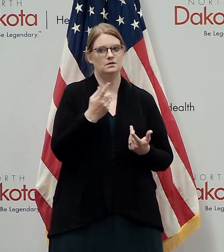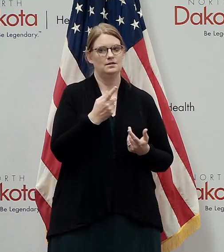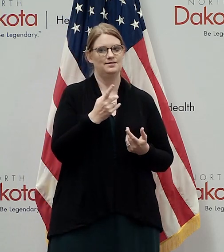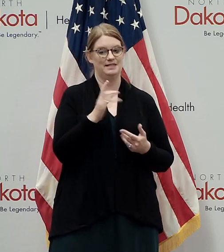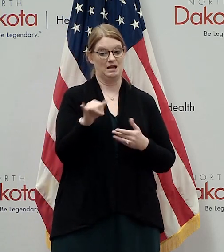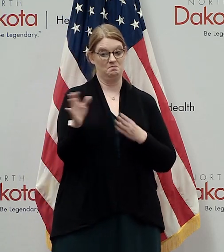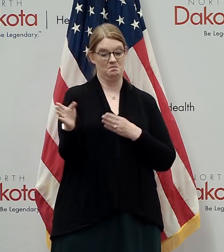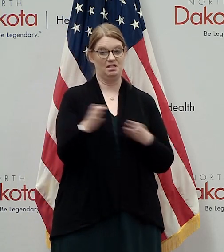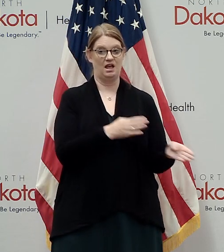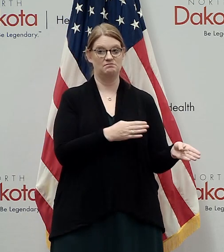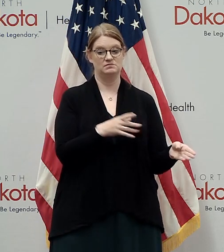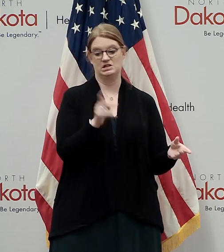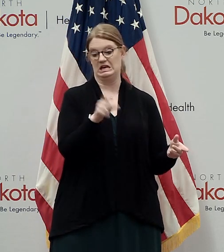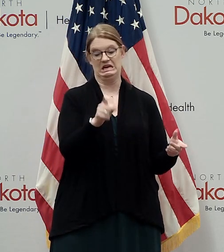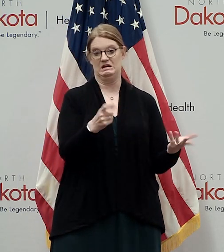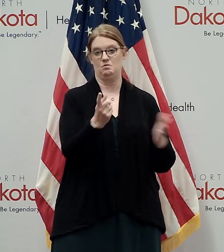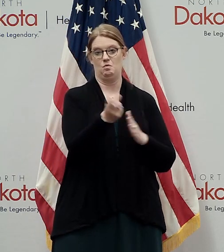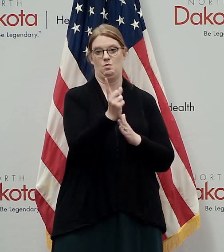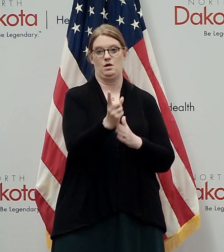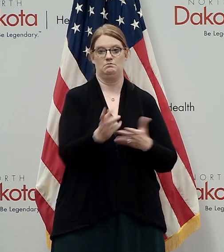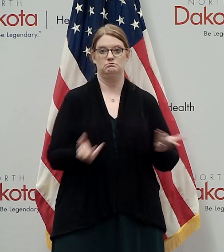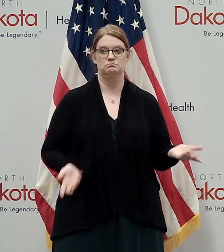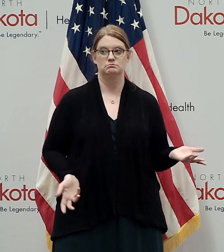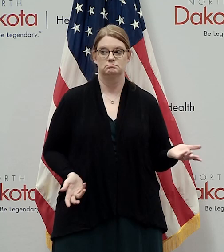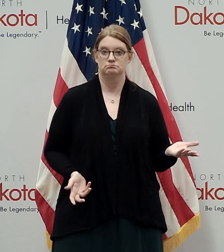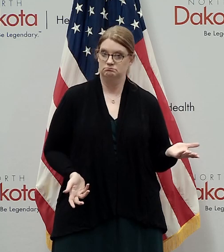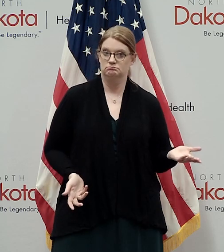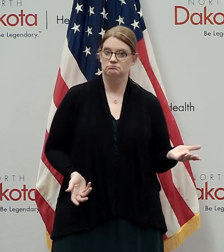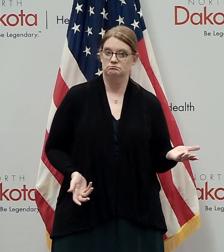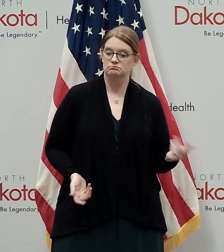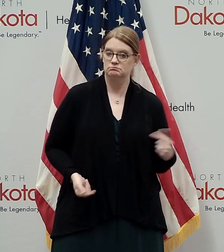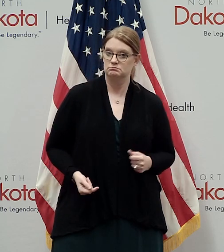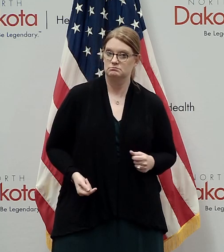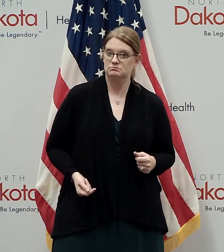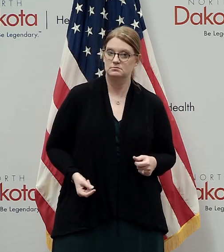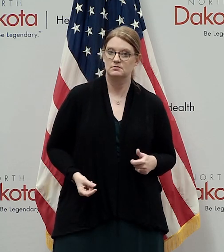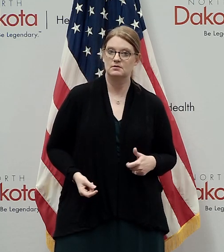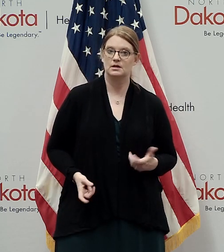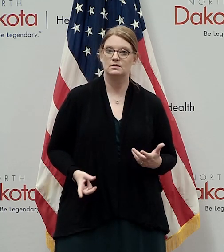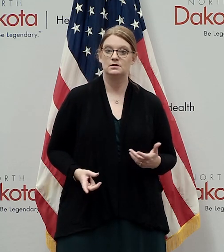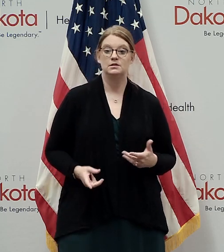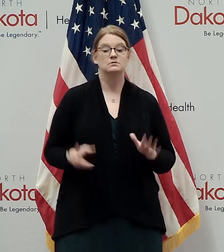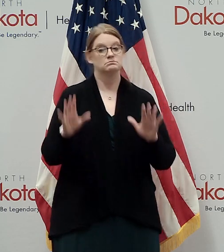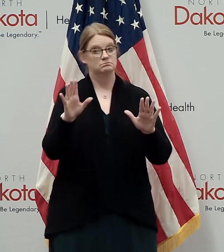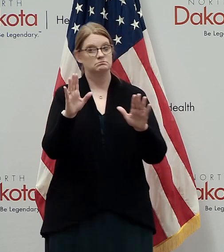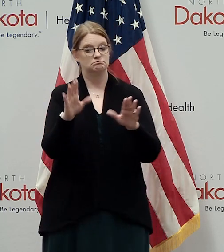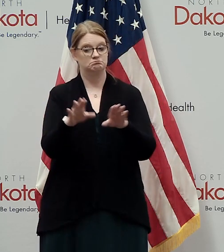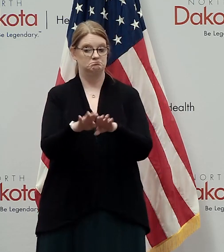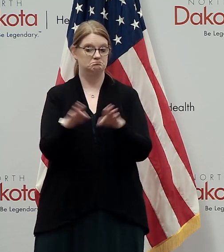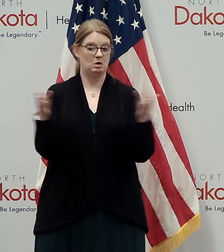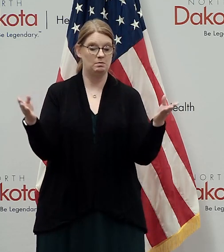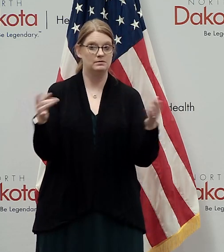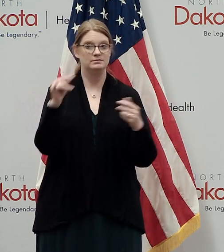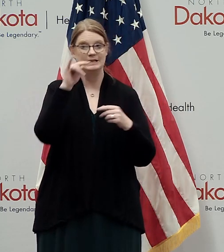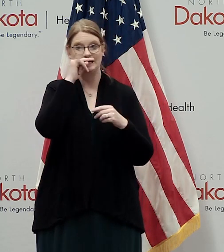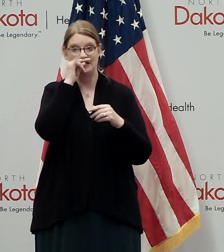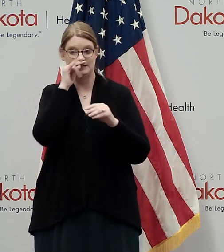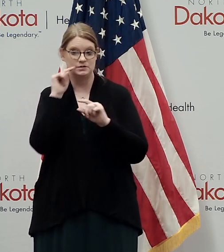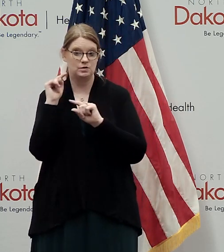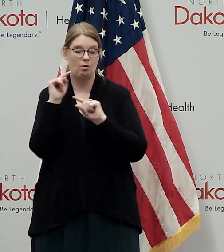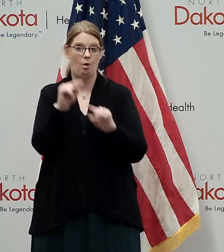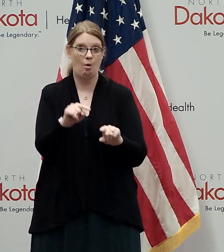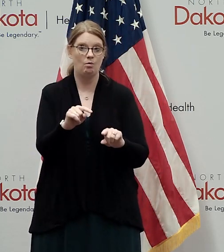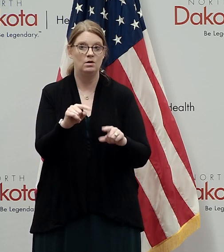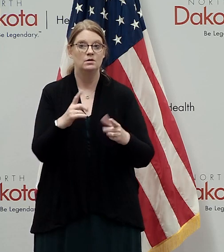needed from day one. And then, as we said, we will open all the schools, we'll get kids back in, we'll